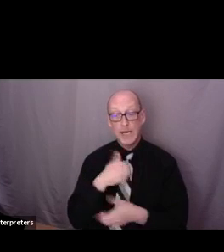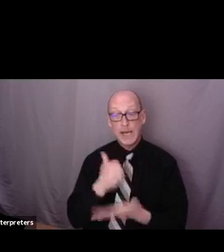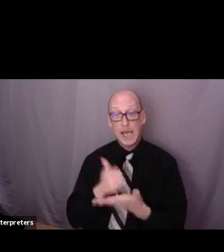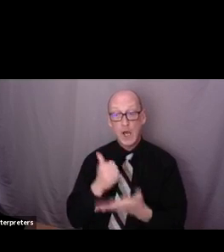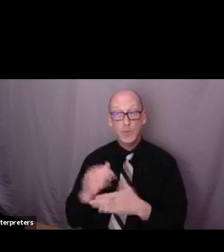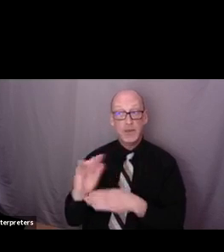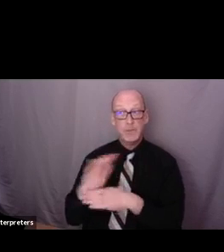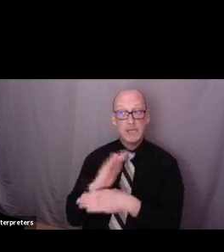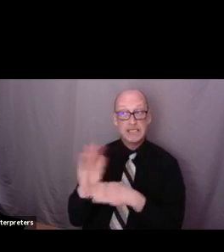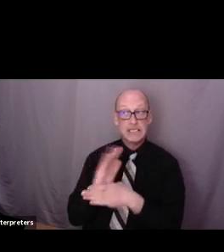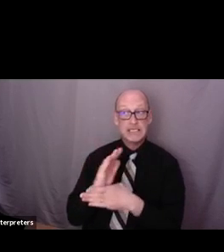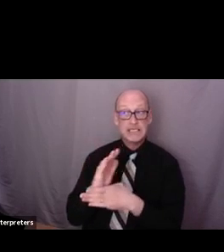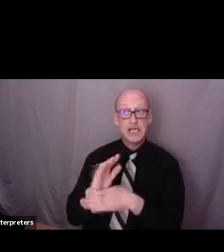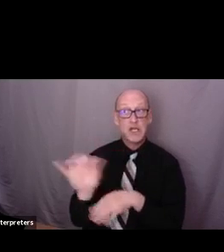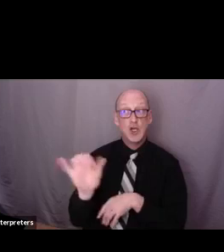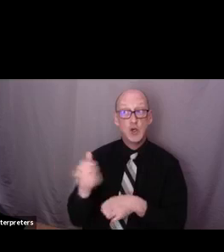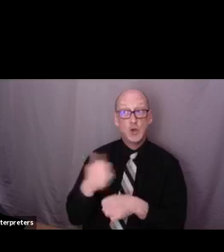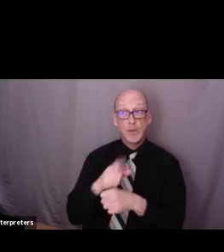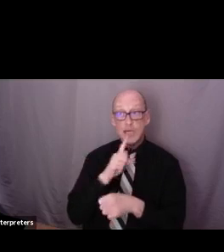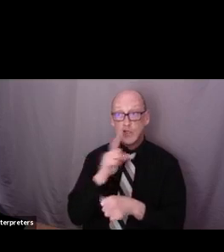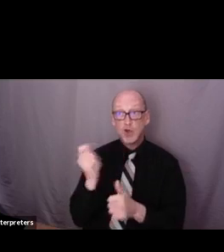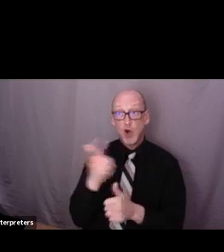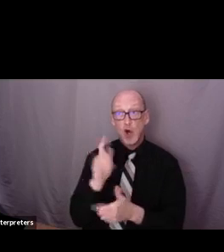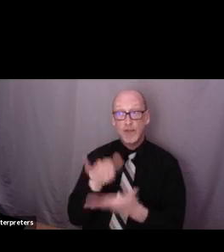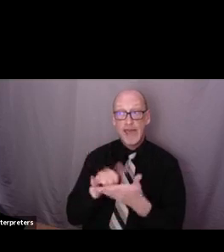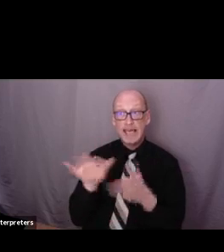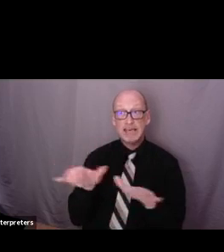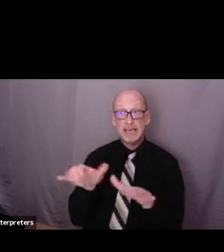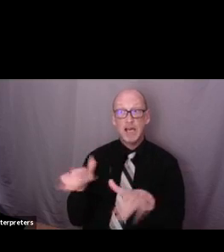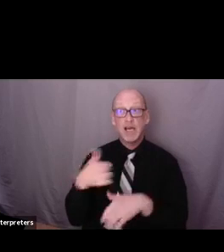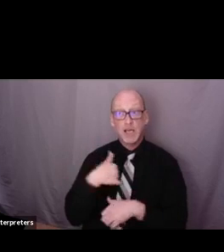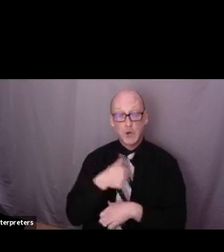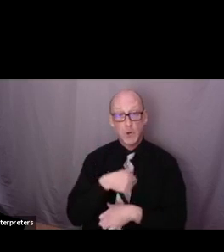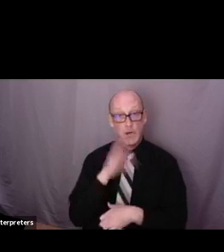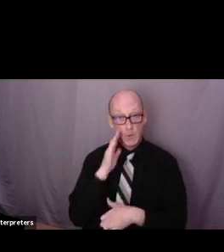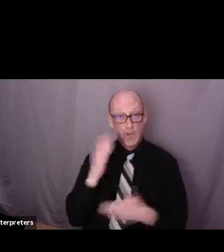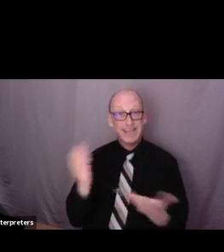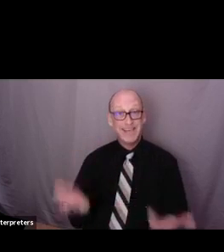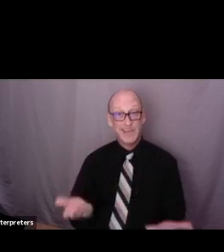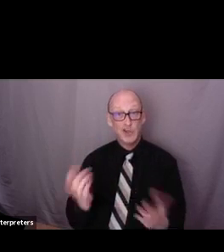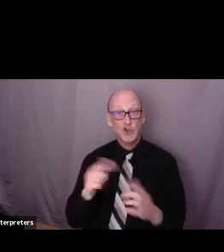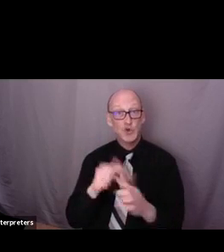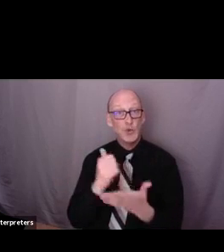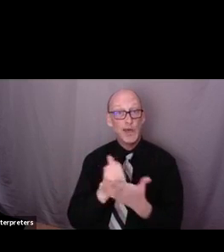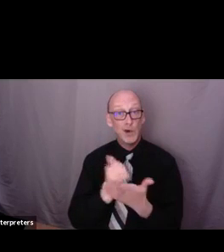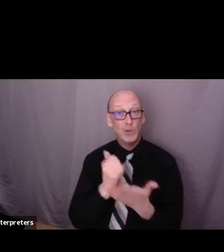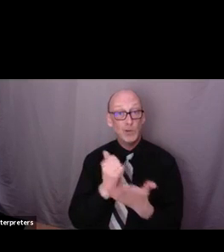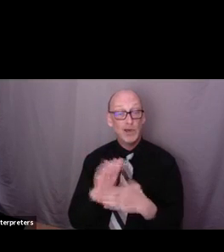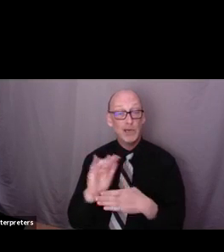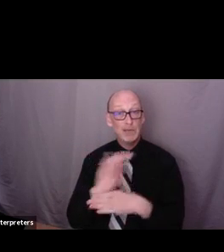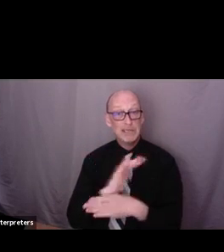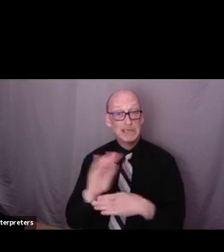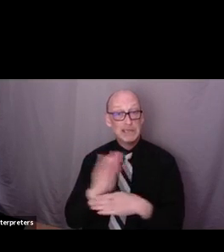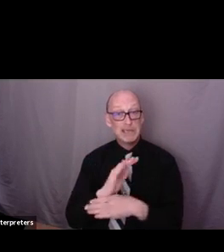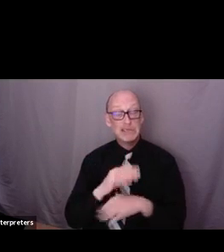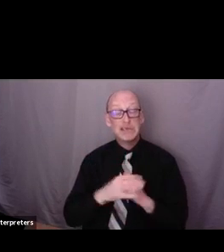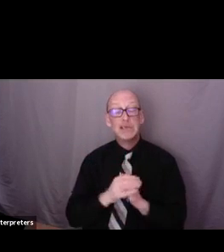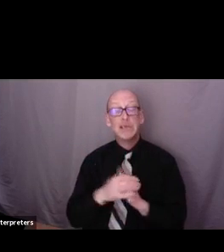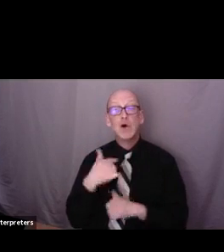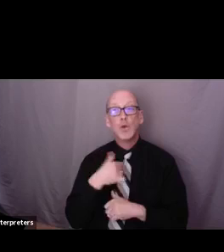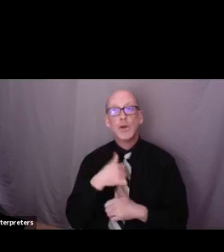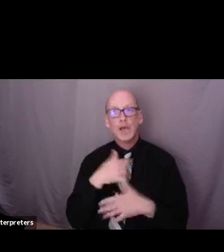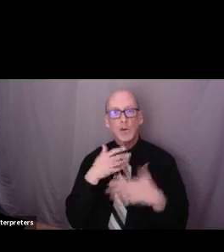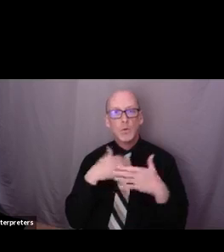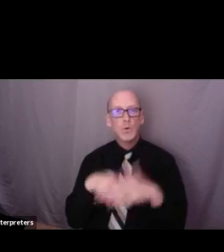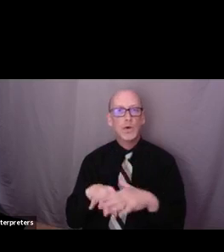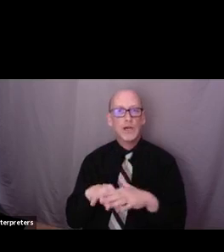to make sure that those things are being done. We're going to be here to help that. You know, we're still working out, I think, with the state